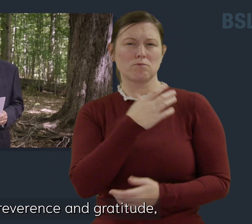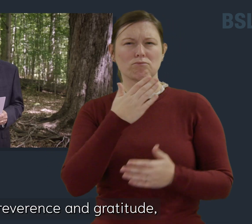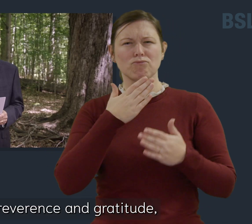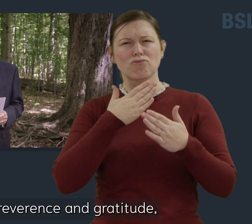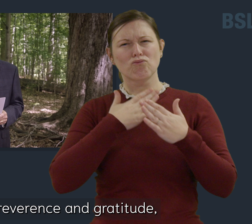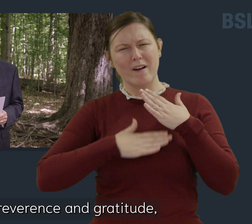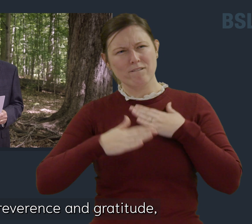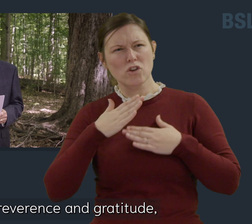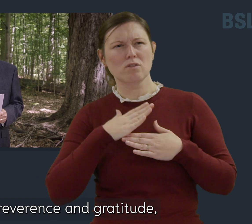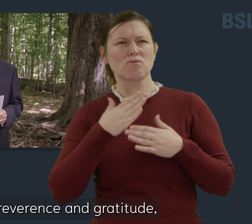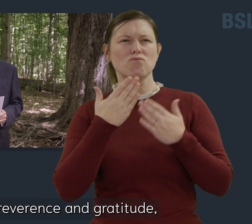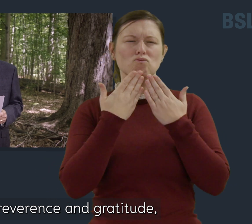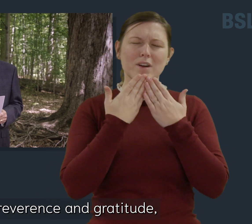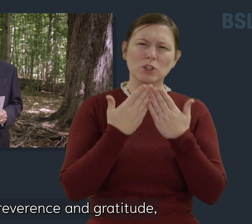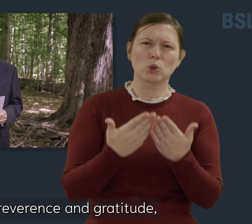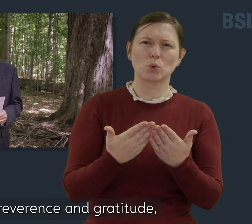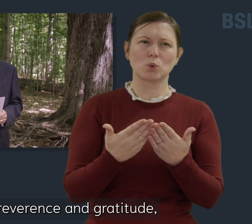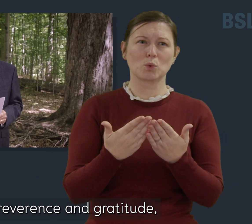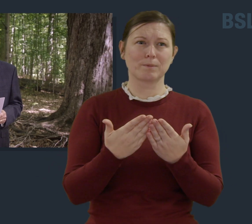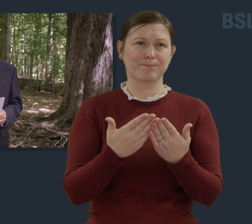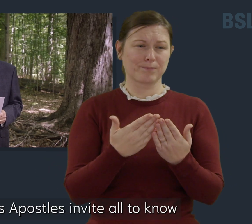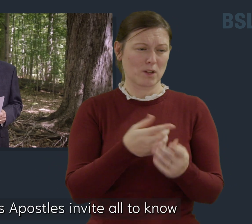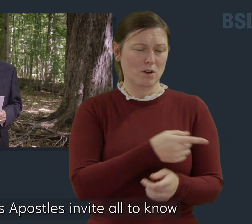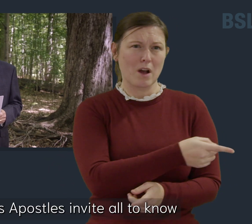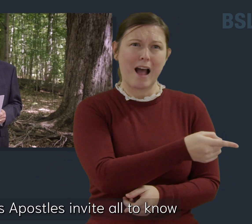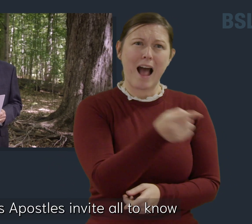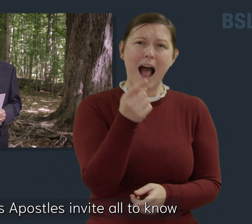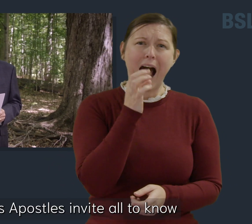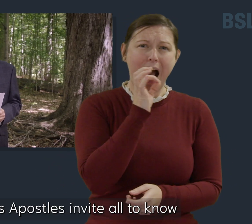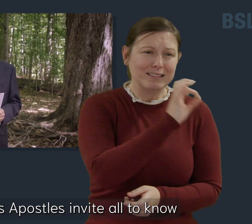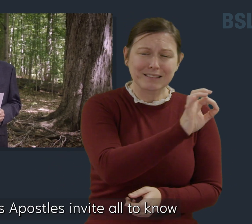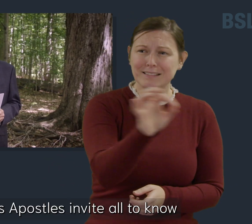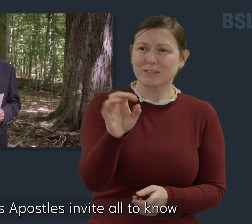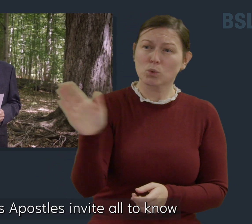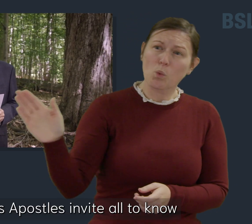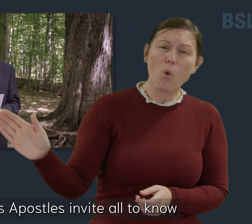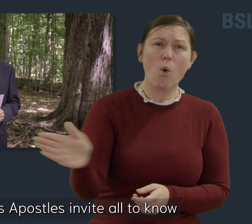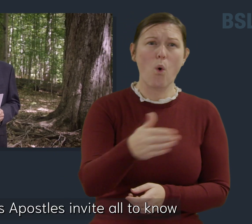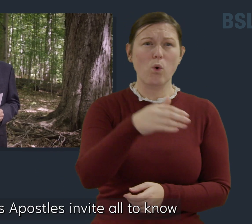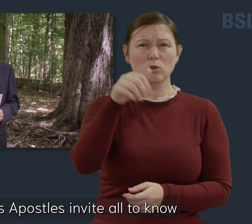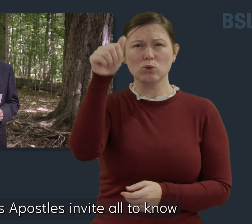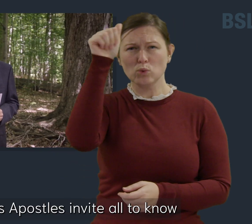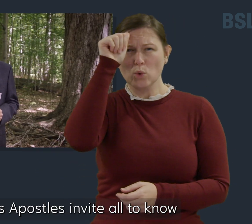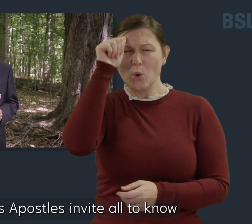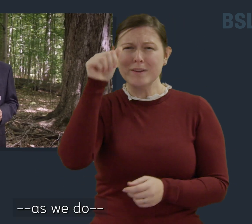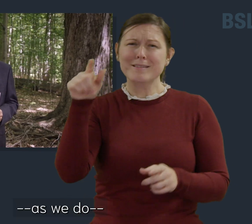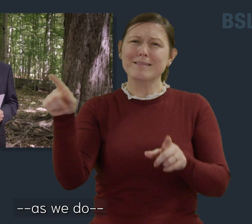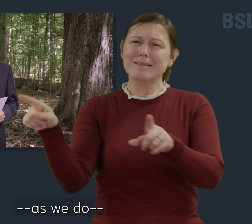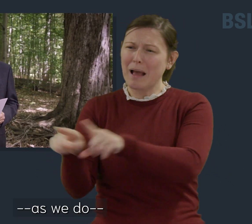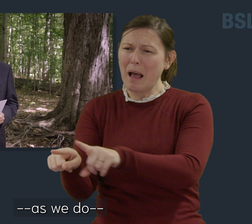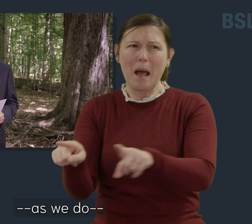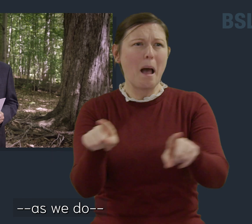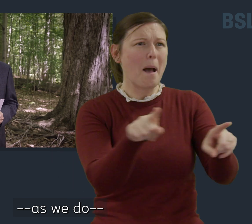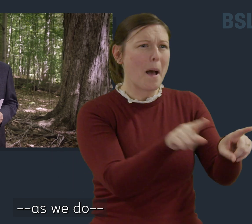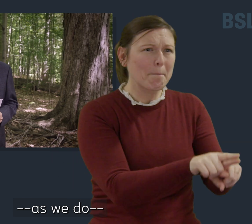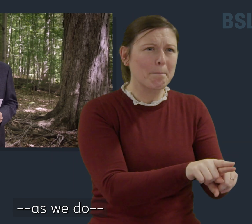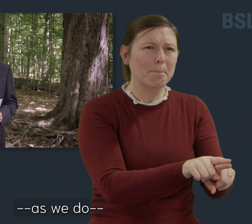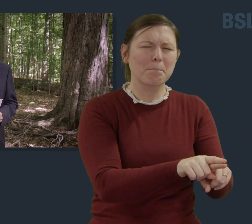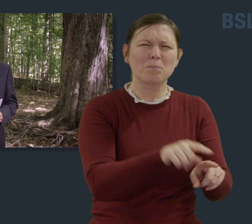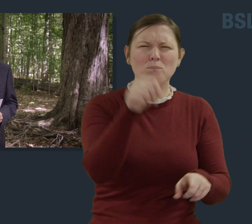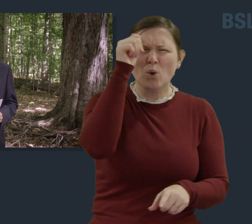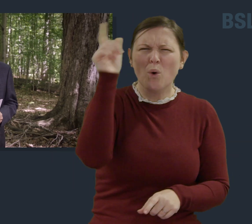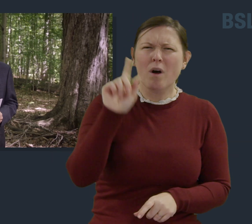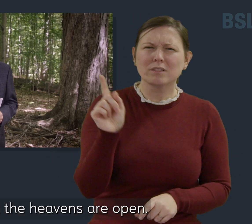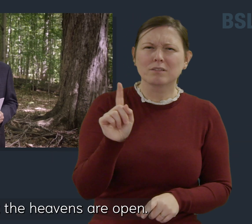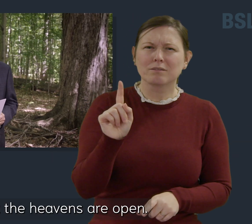With reverence and gratitude, we as his apostles invite all to know, as we